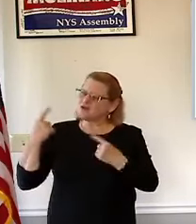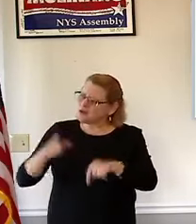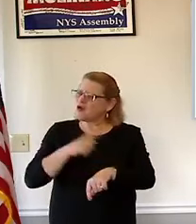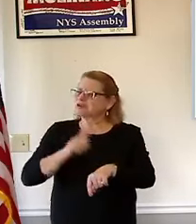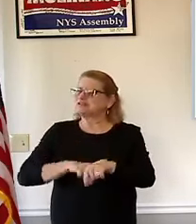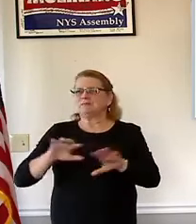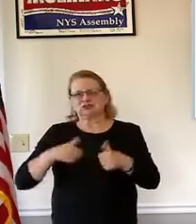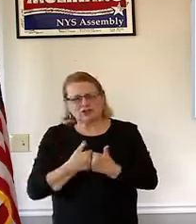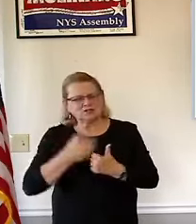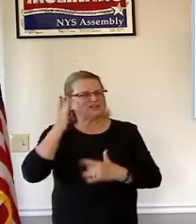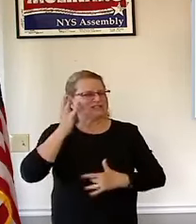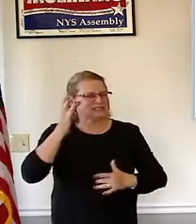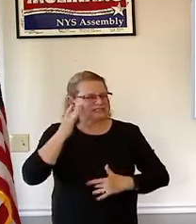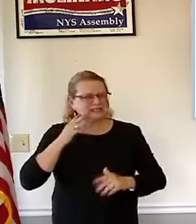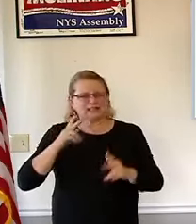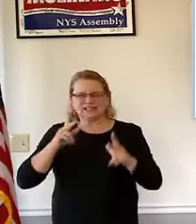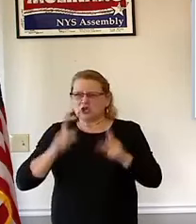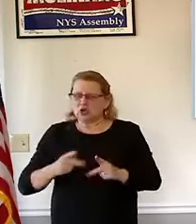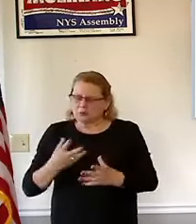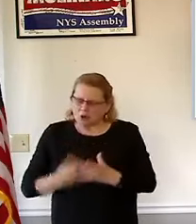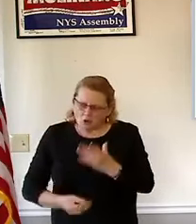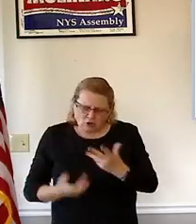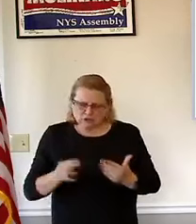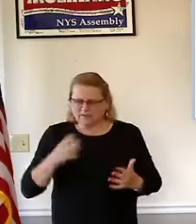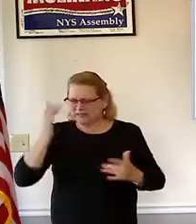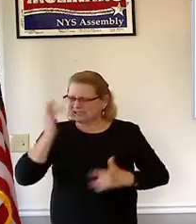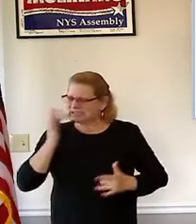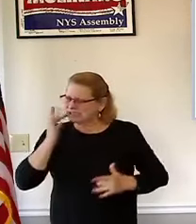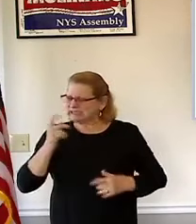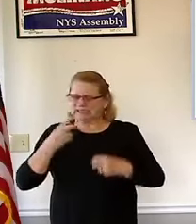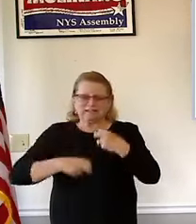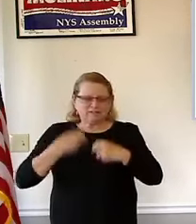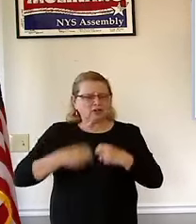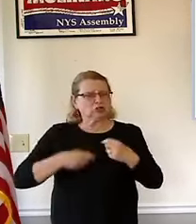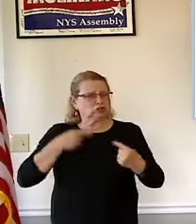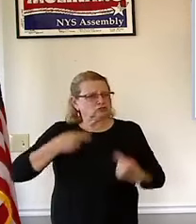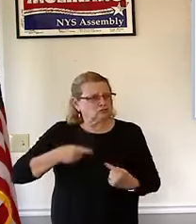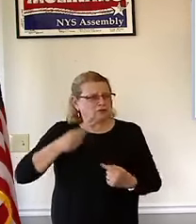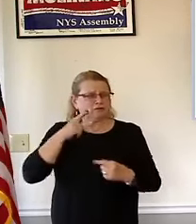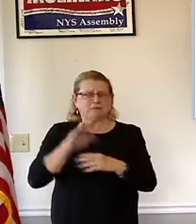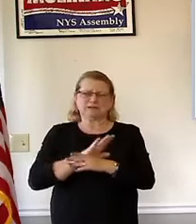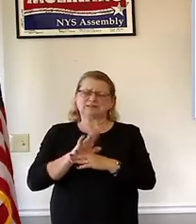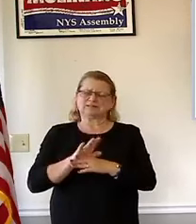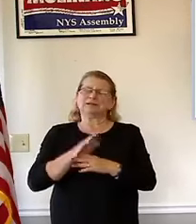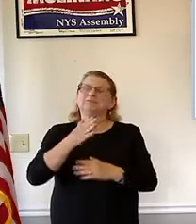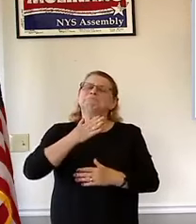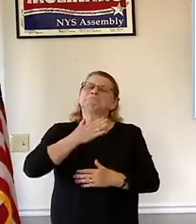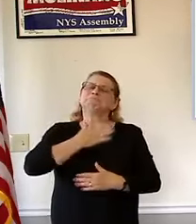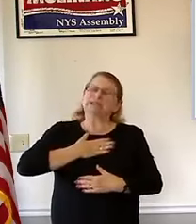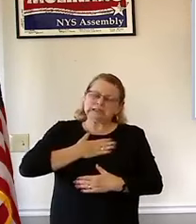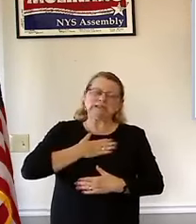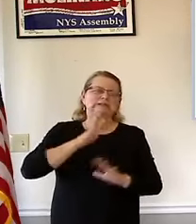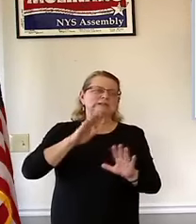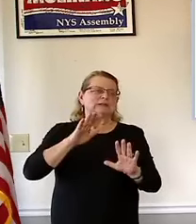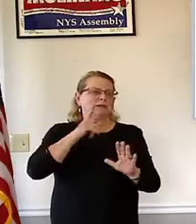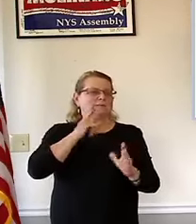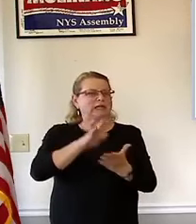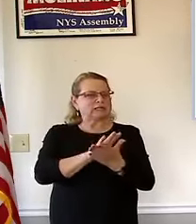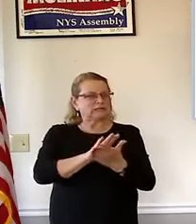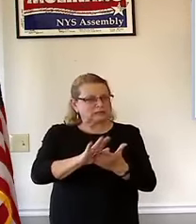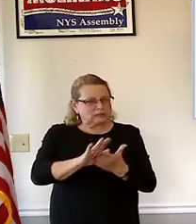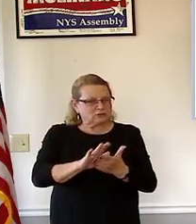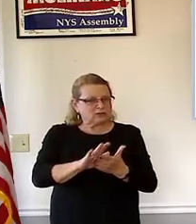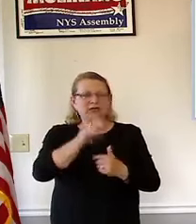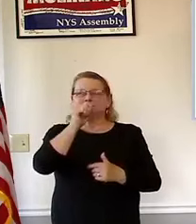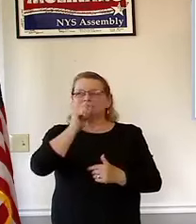the human toll of the disease, and the business and the difficulty and challenges for businesses. Please be considerate. Please be patient. Please be